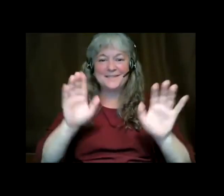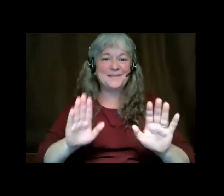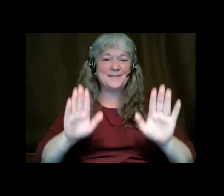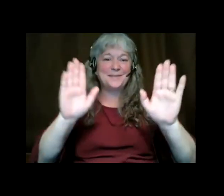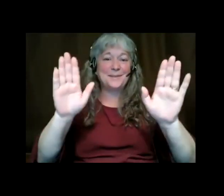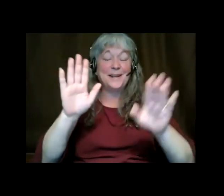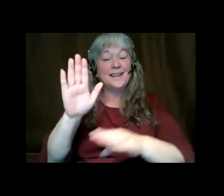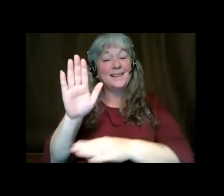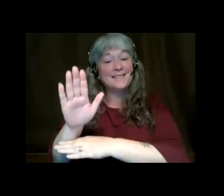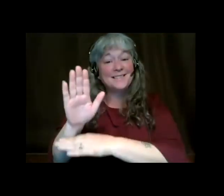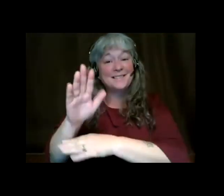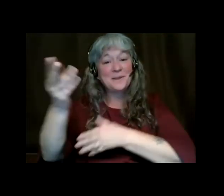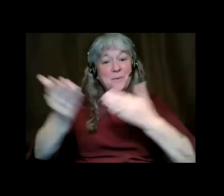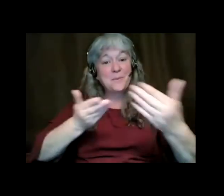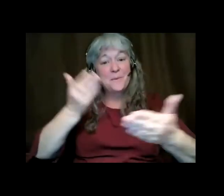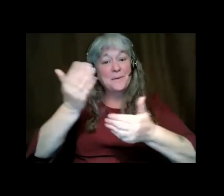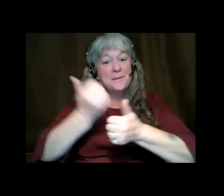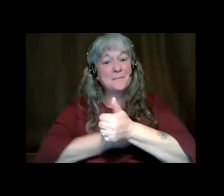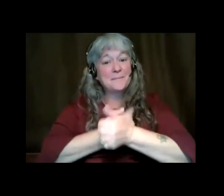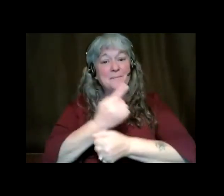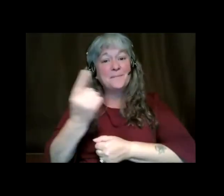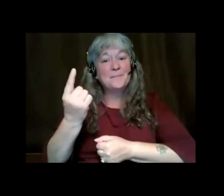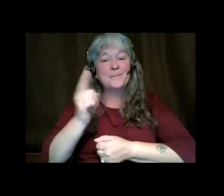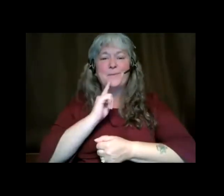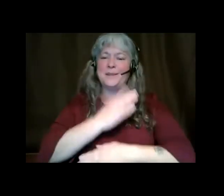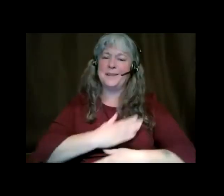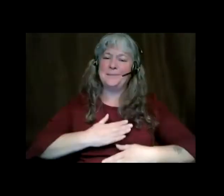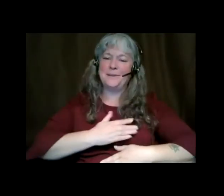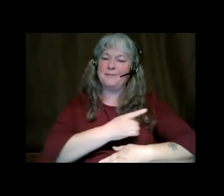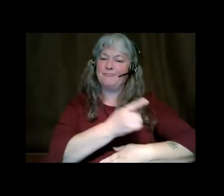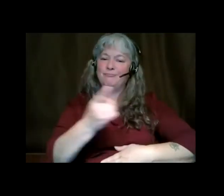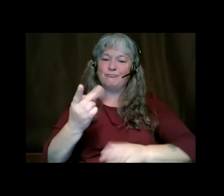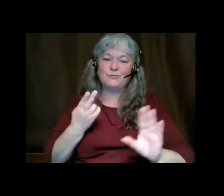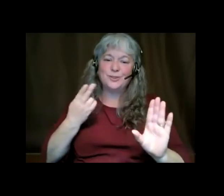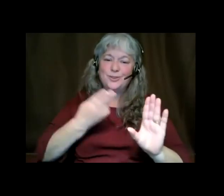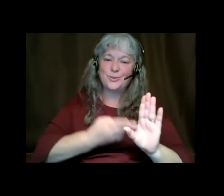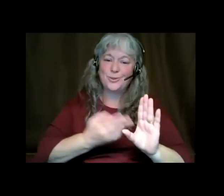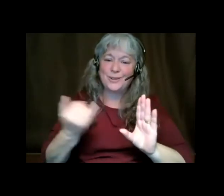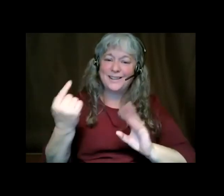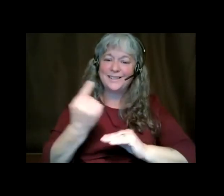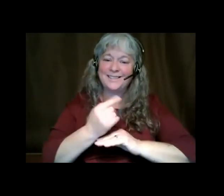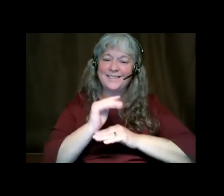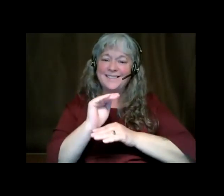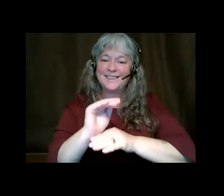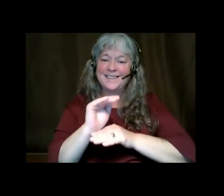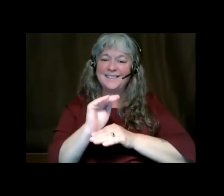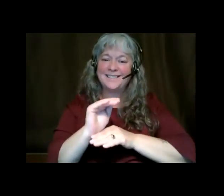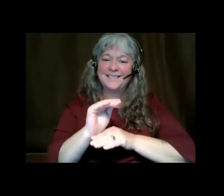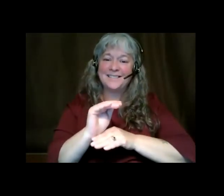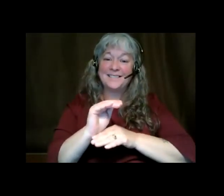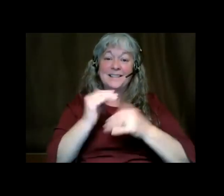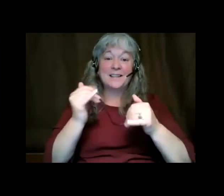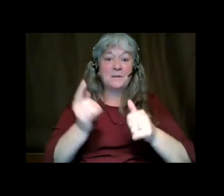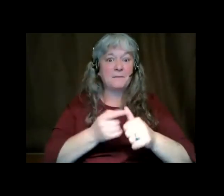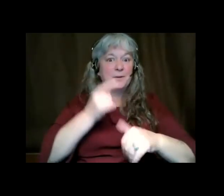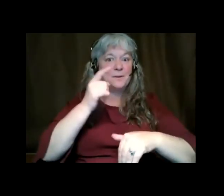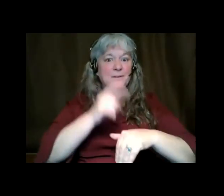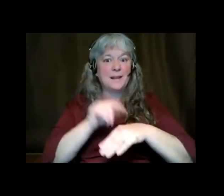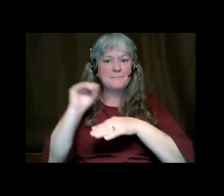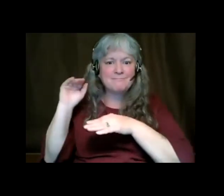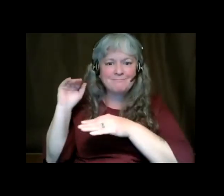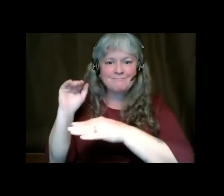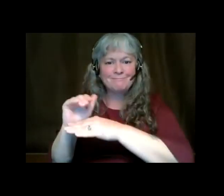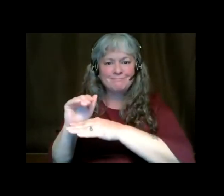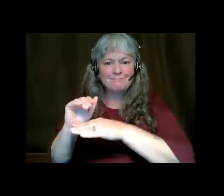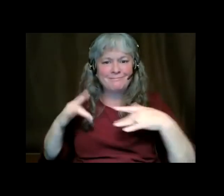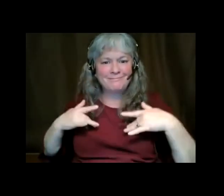evening and welcome you all in. We really appreciate you joining us tonight. This is our first ever evening